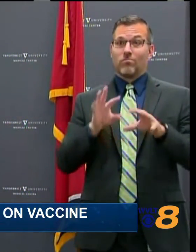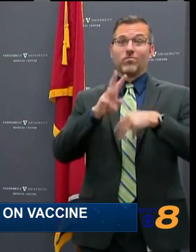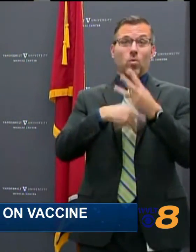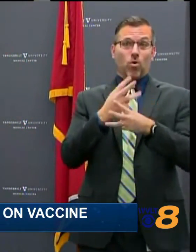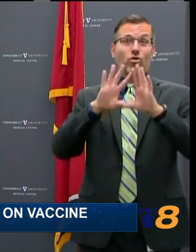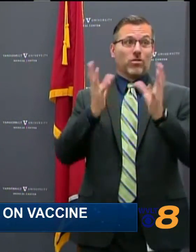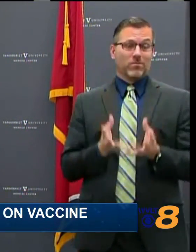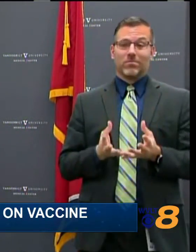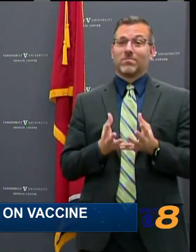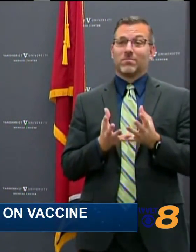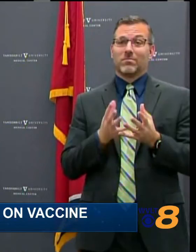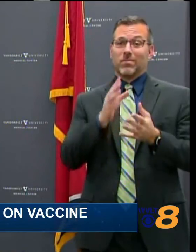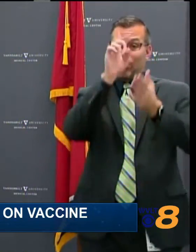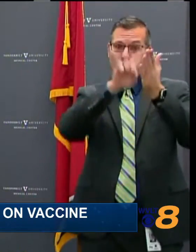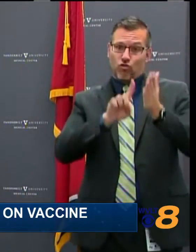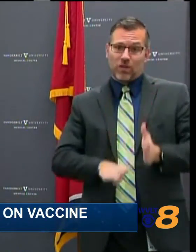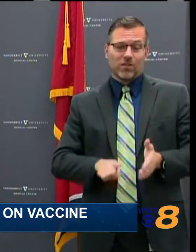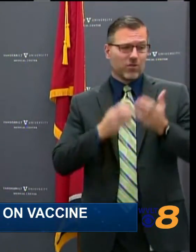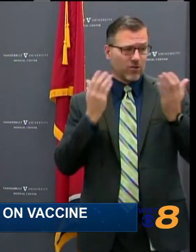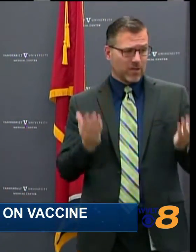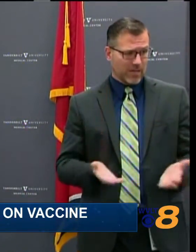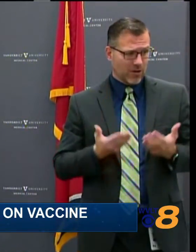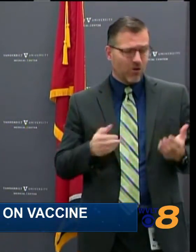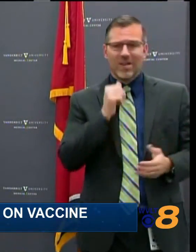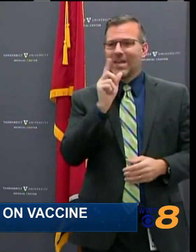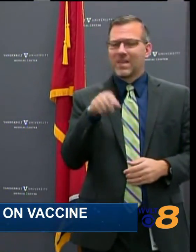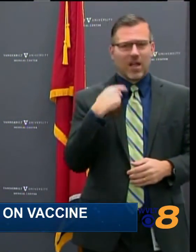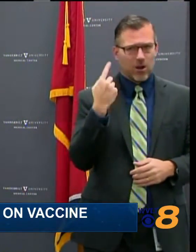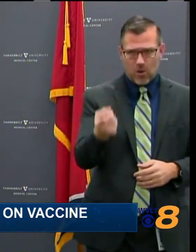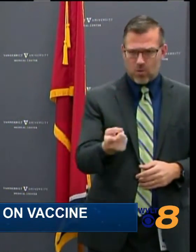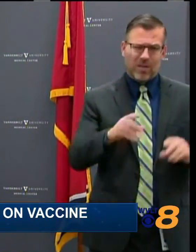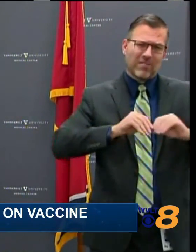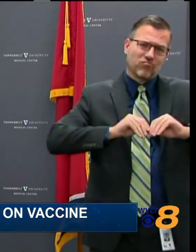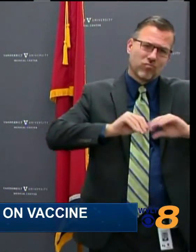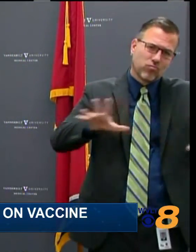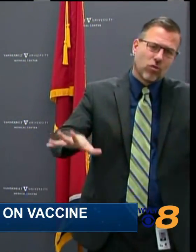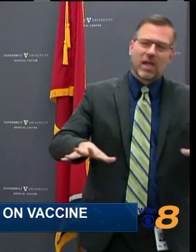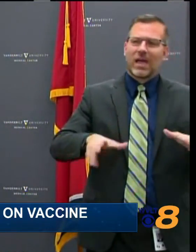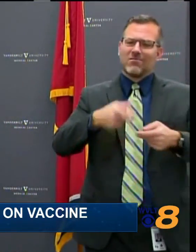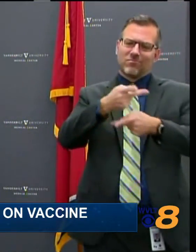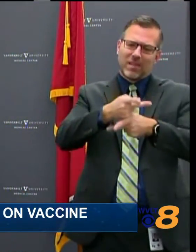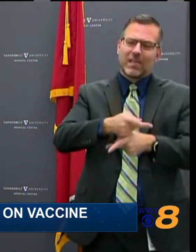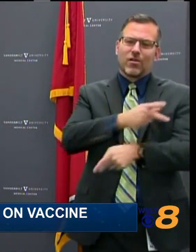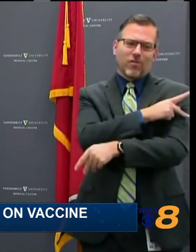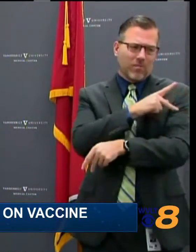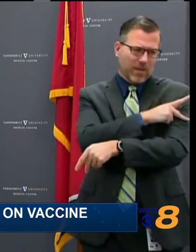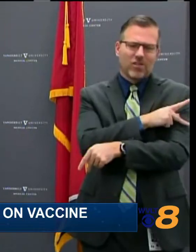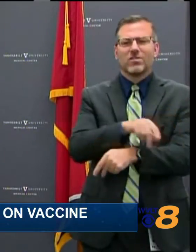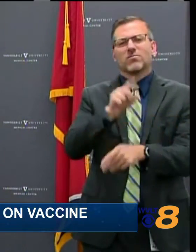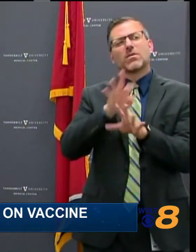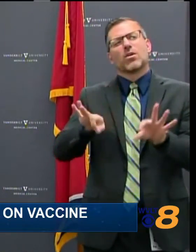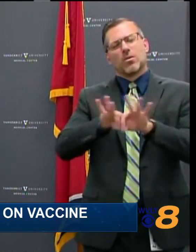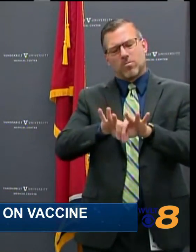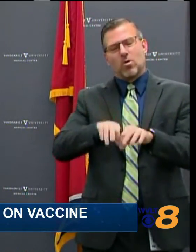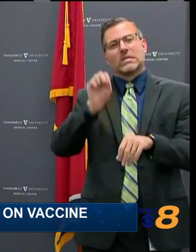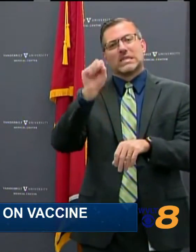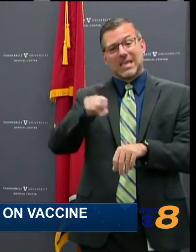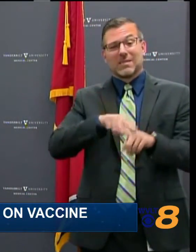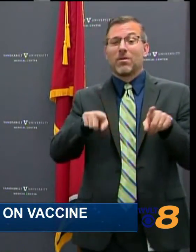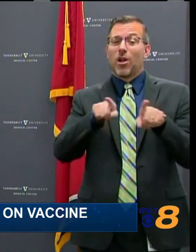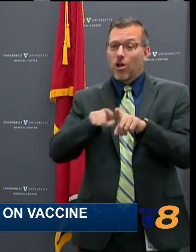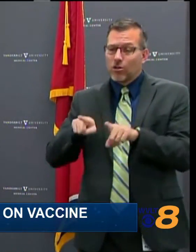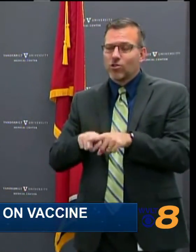develop vaccines, not just the distribution and the care for Tennesseans, but what the contributions